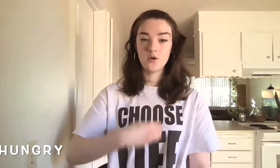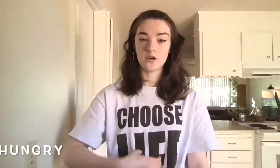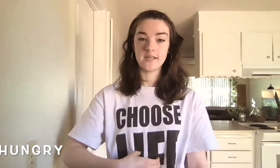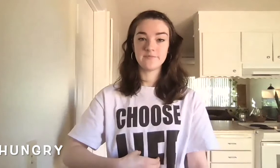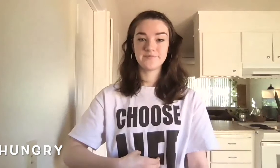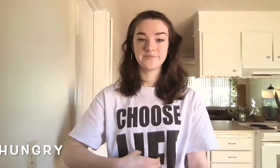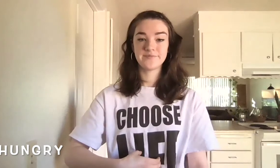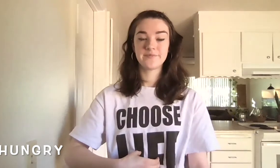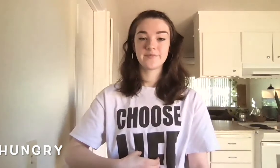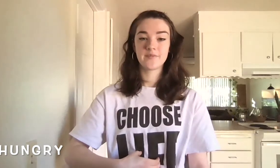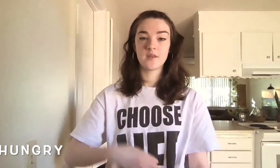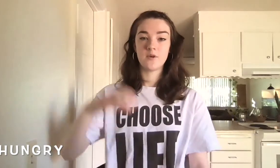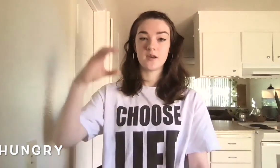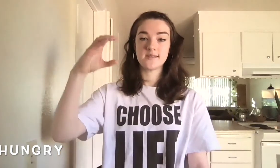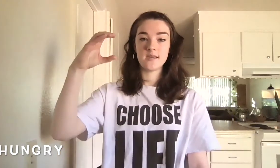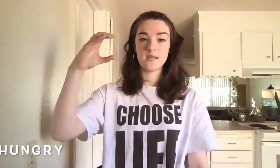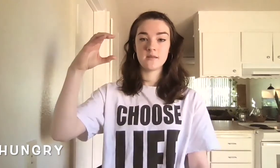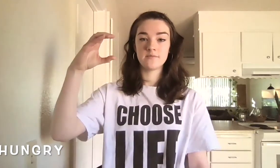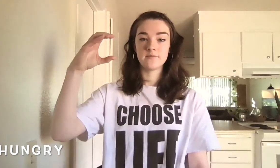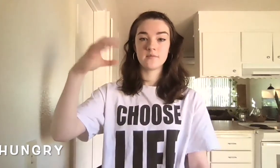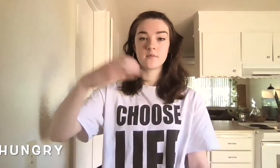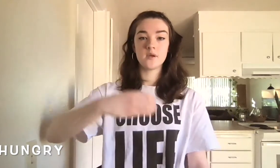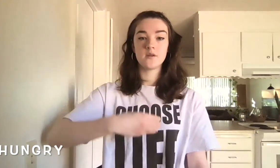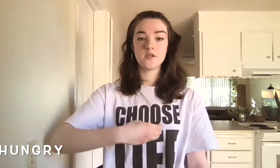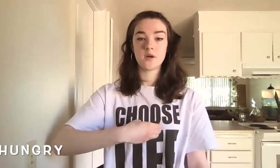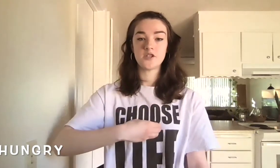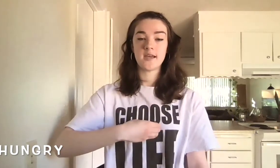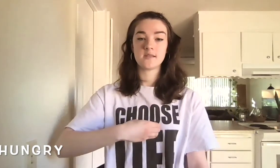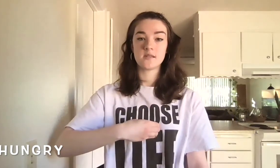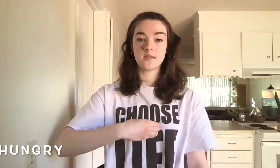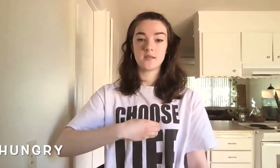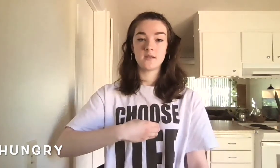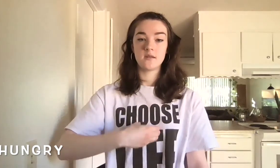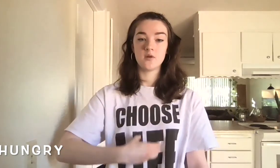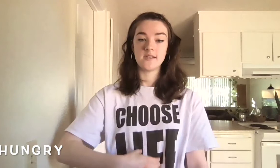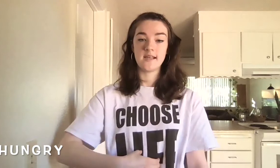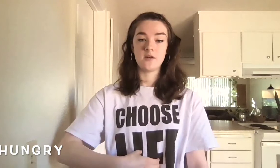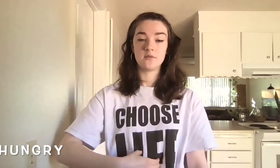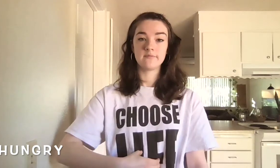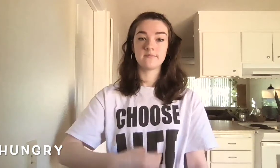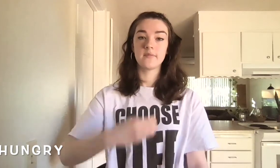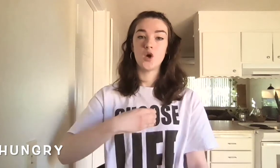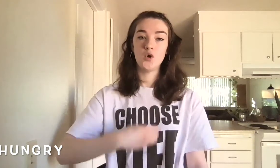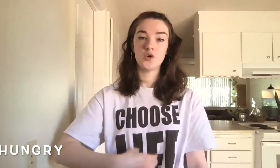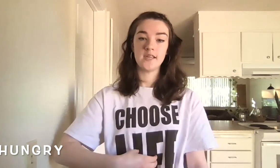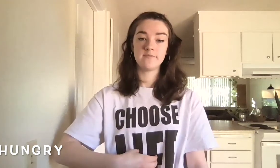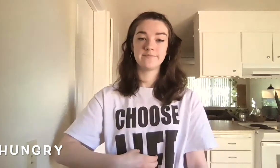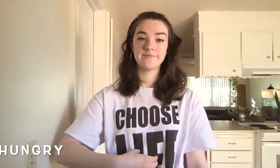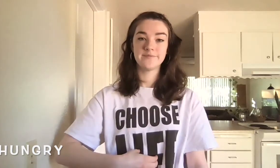Hungry. With our C to our chest, lower it down. Hungry.